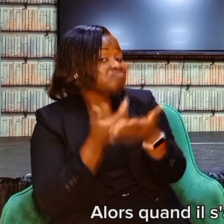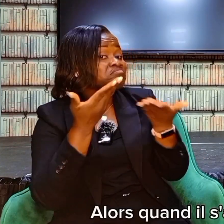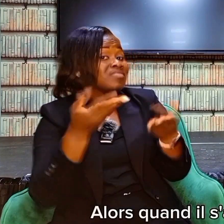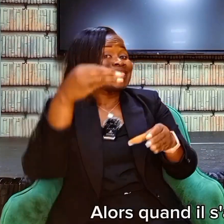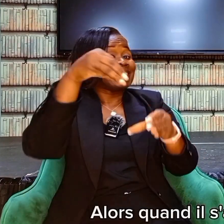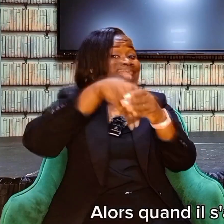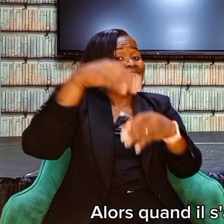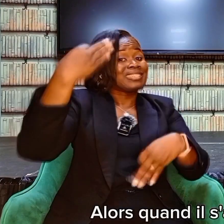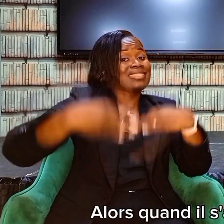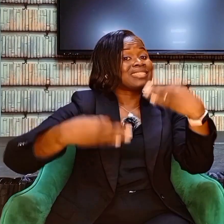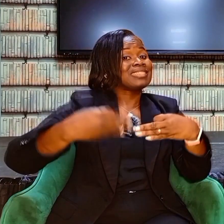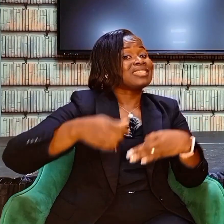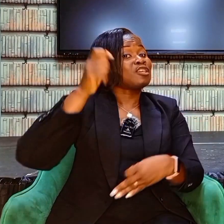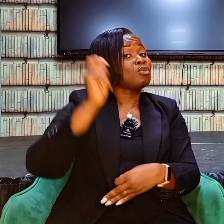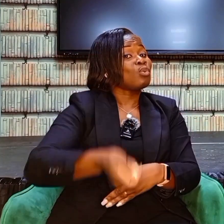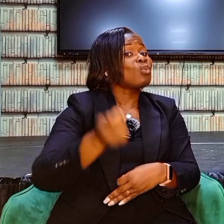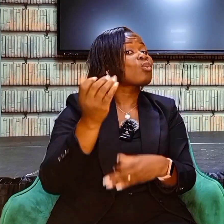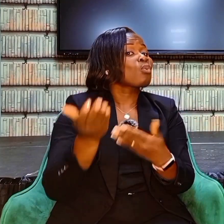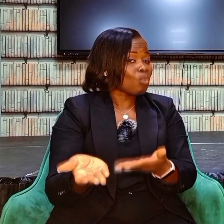justice,